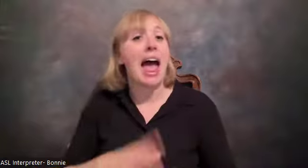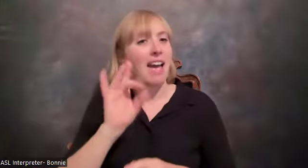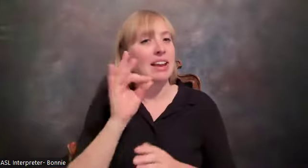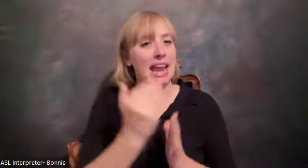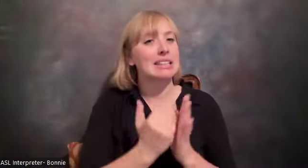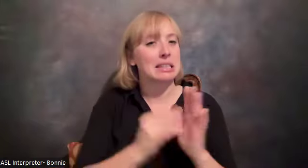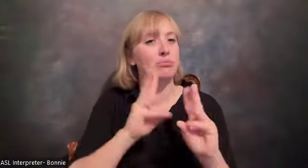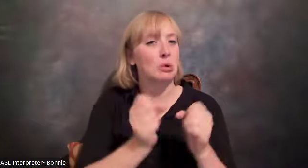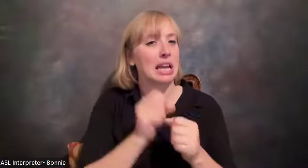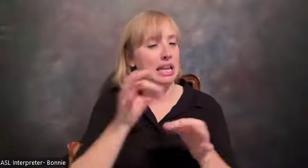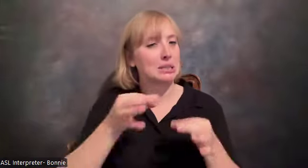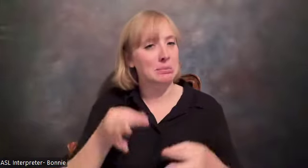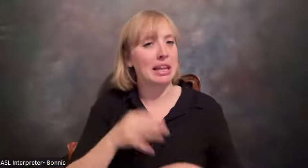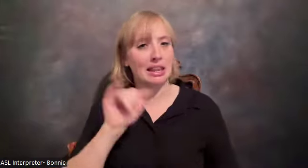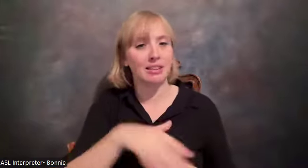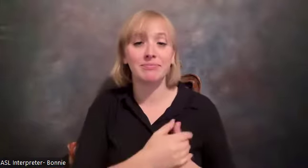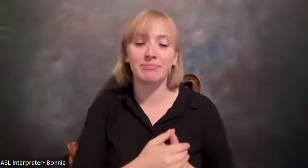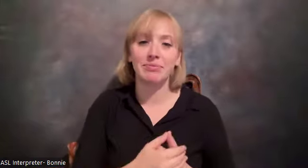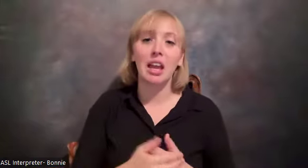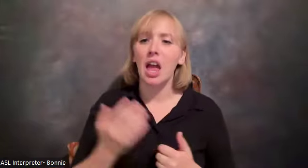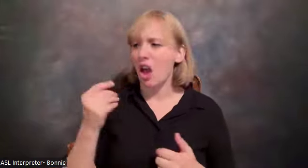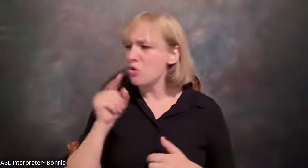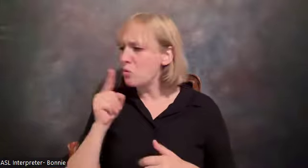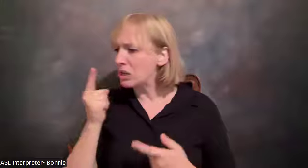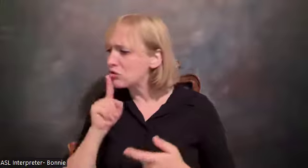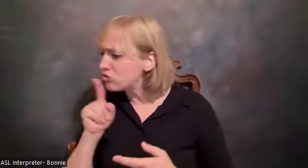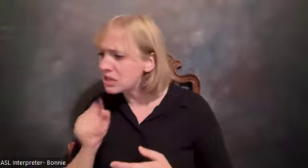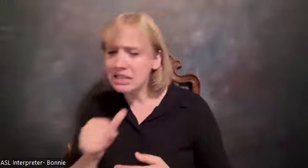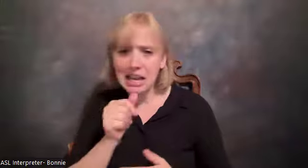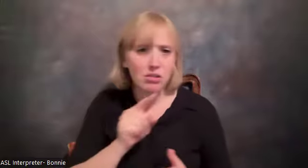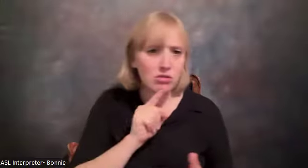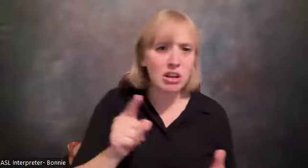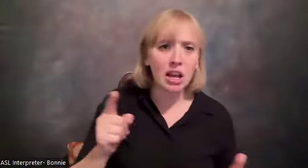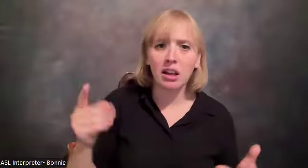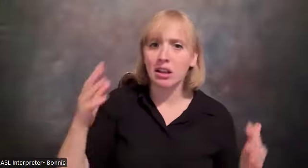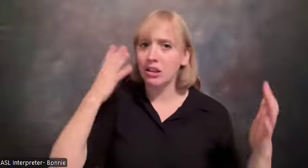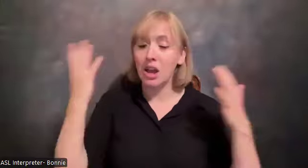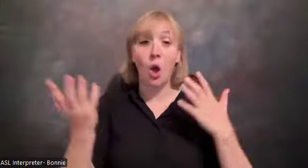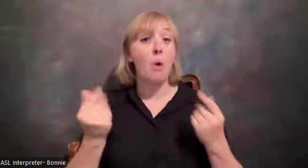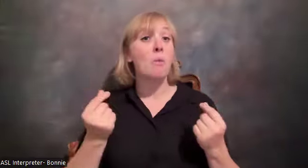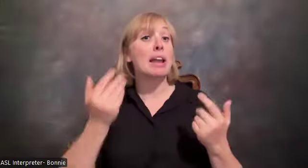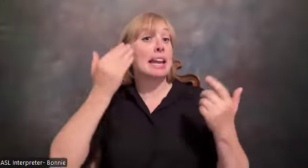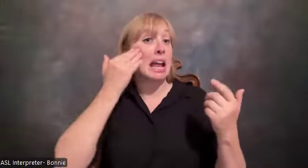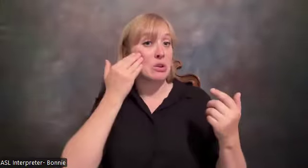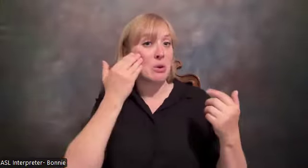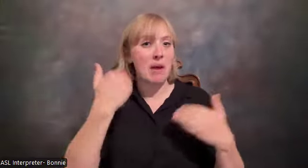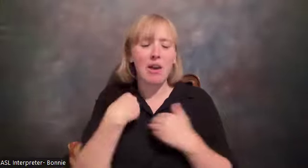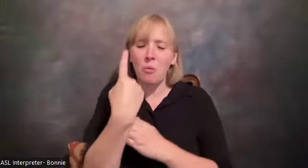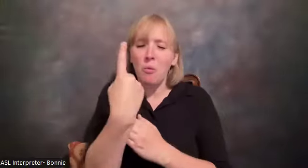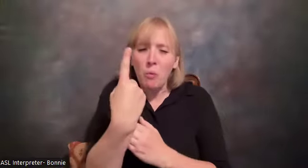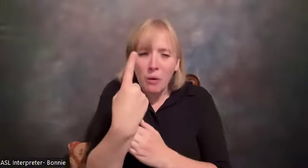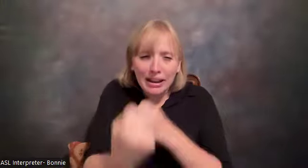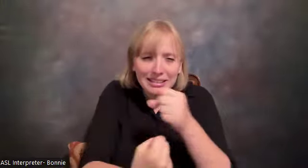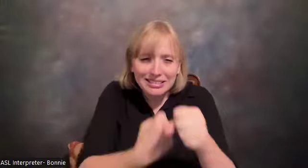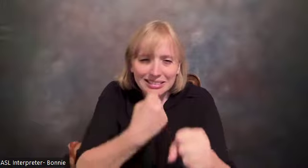one. And I mean, I didn't know what was real or not real or what I was going to, anything. But the thing I did know is I had 1 year. You could